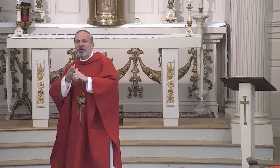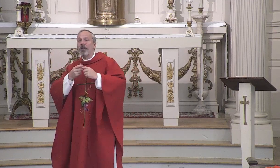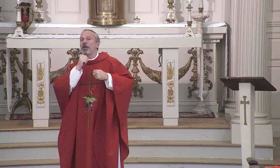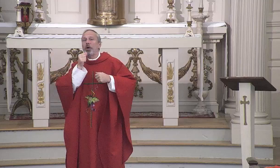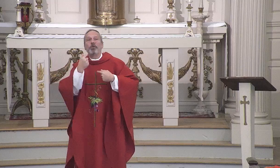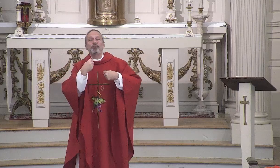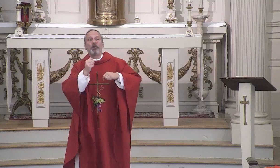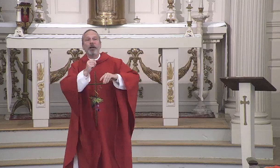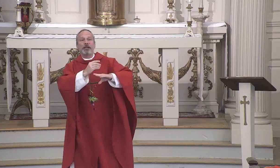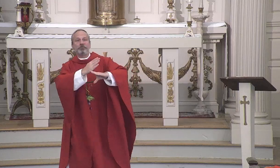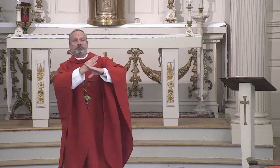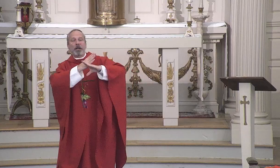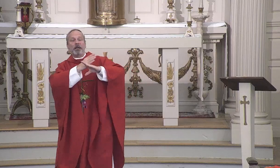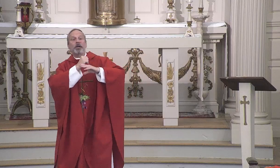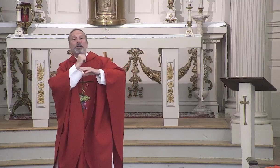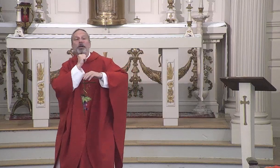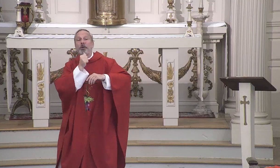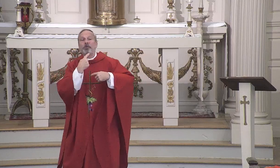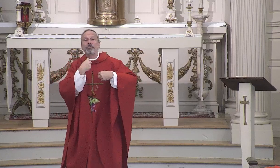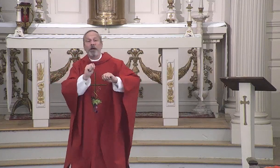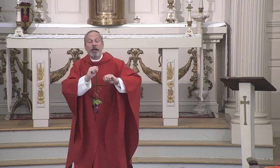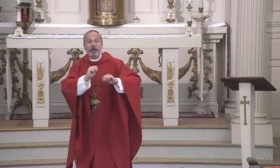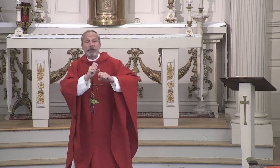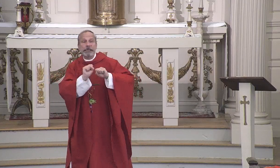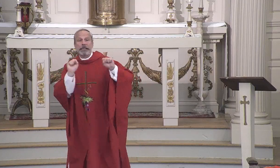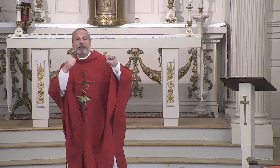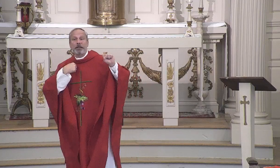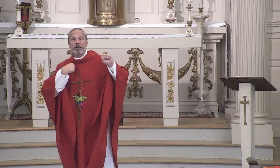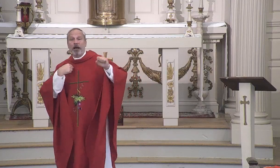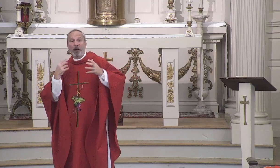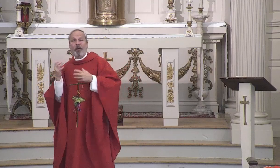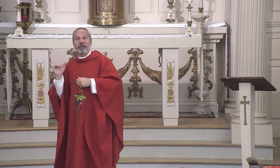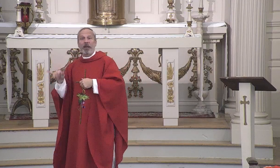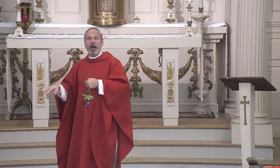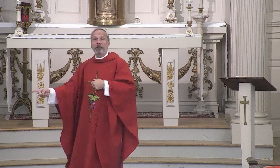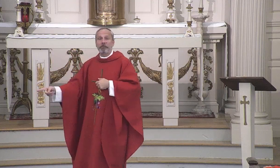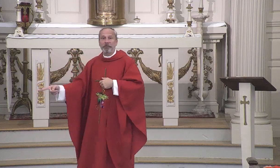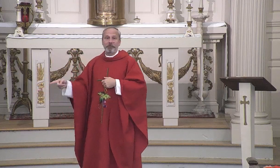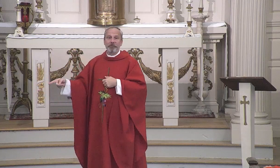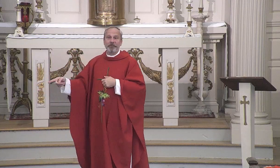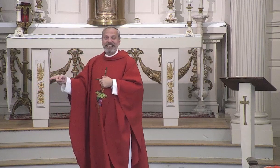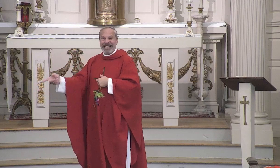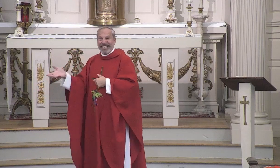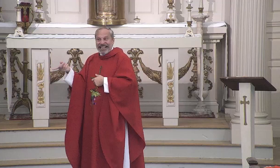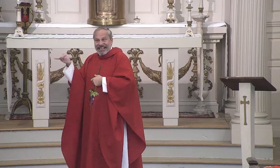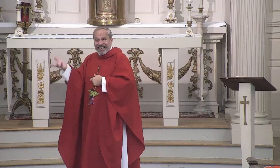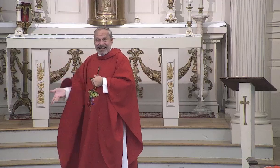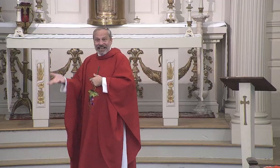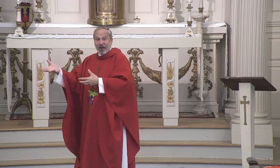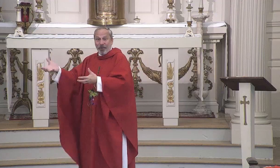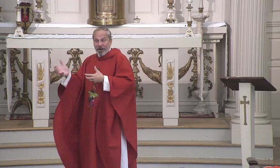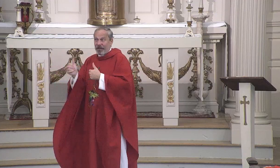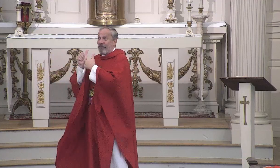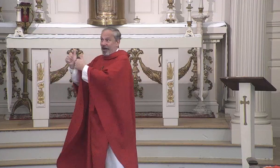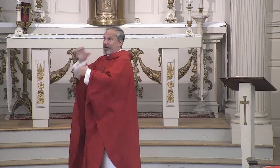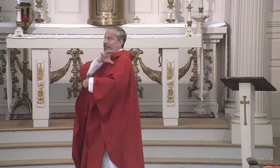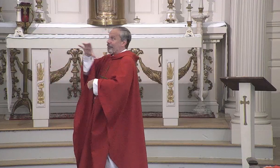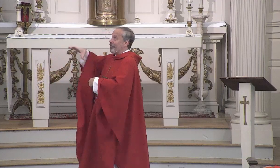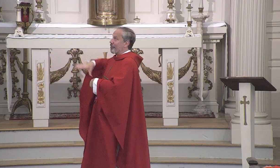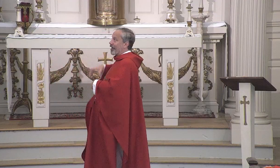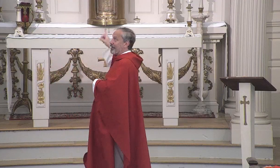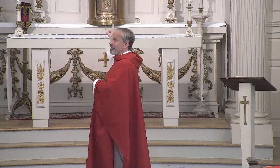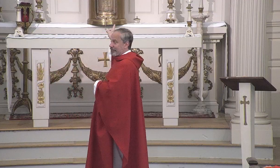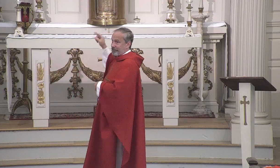He told his friends, "Don't try to save me. This is what I want."